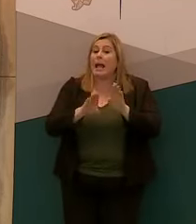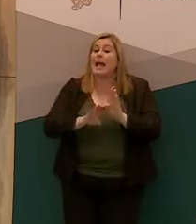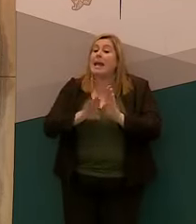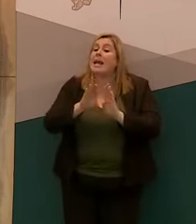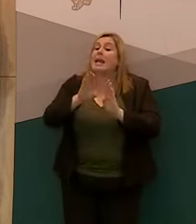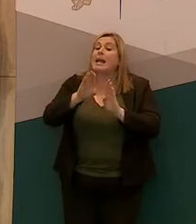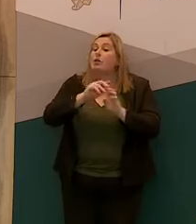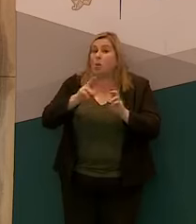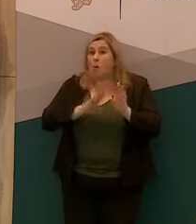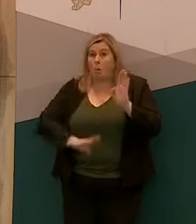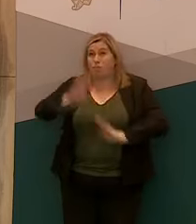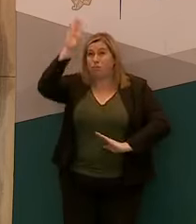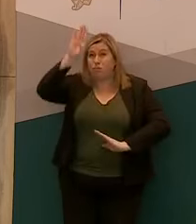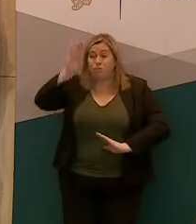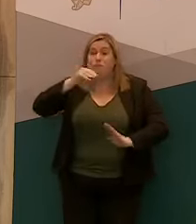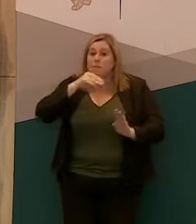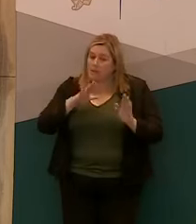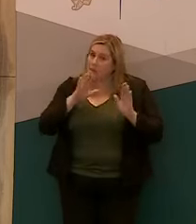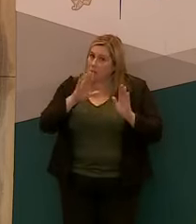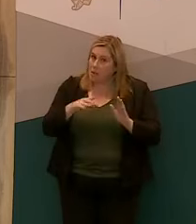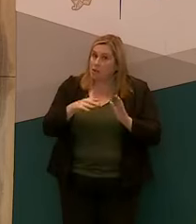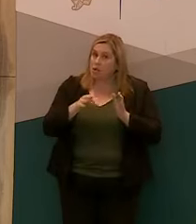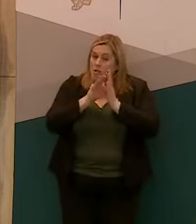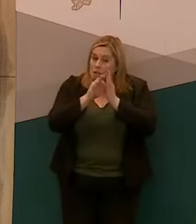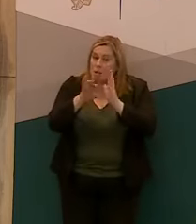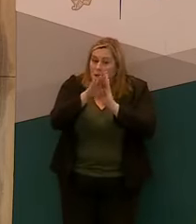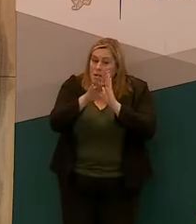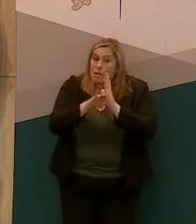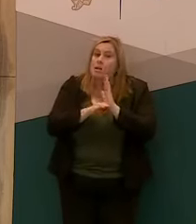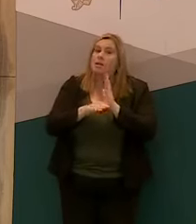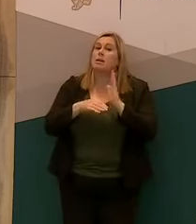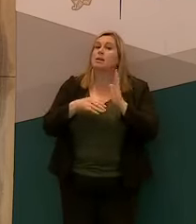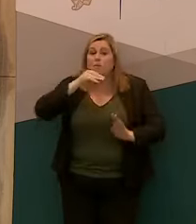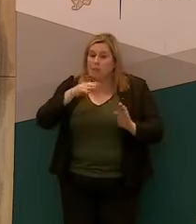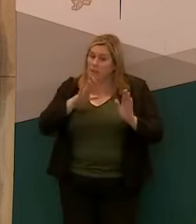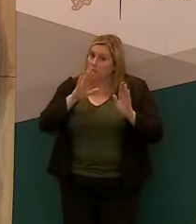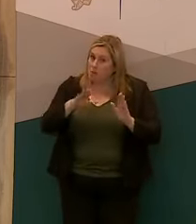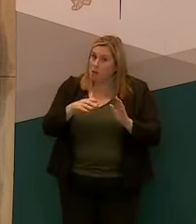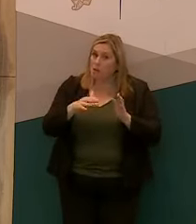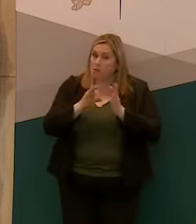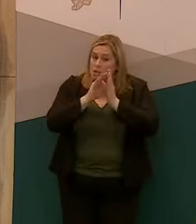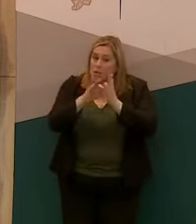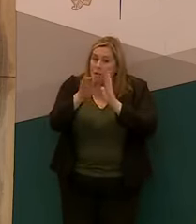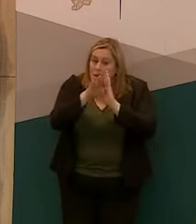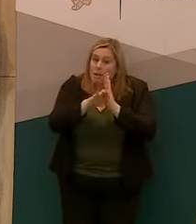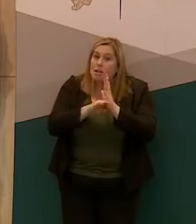measures will be reintroduced, or measures will be released a wee bit,